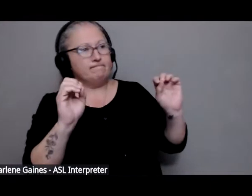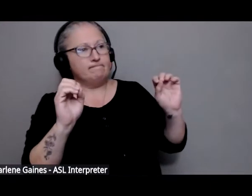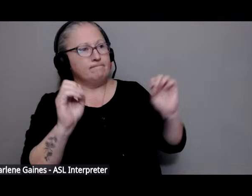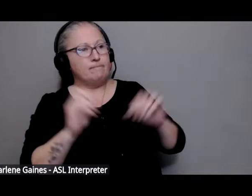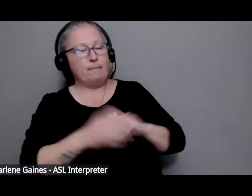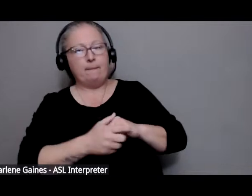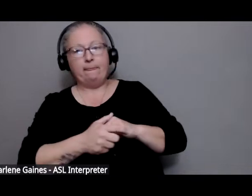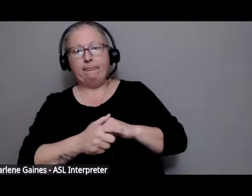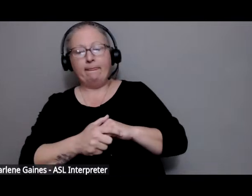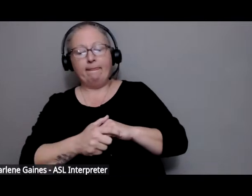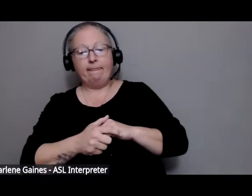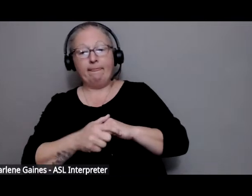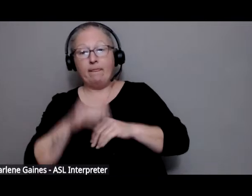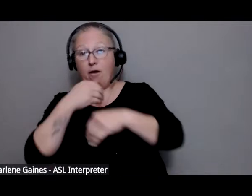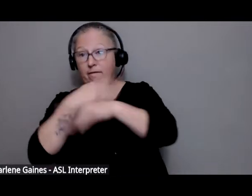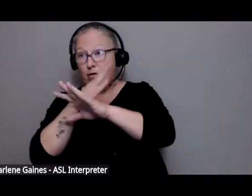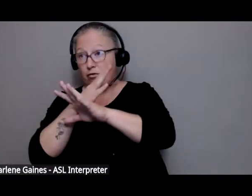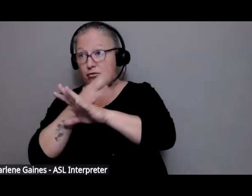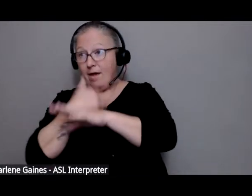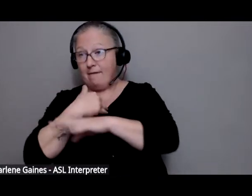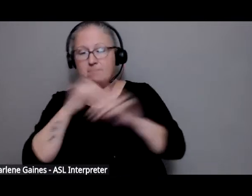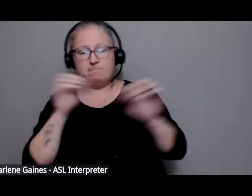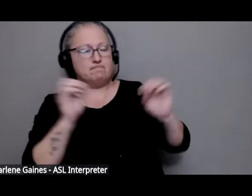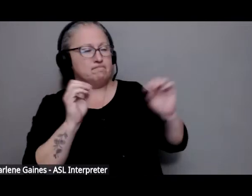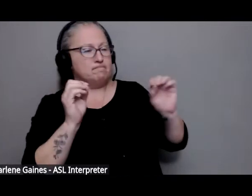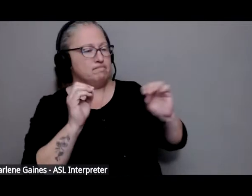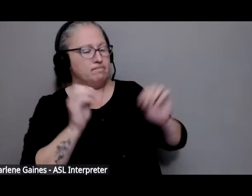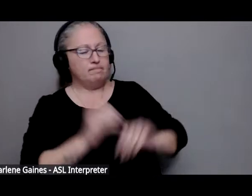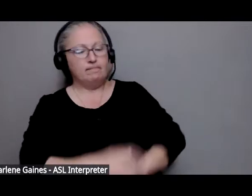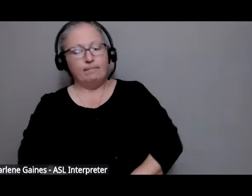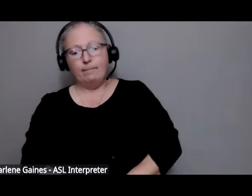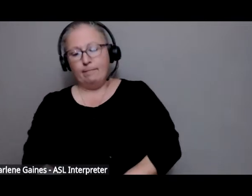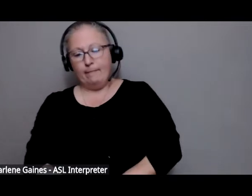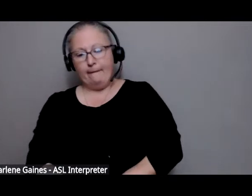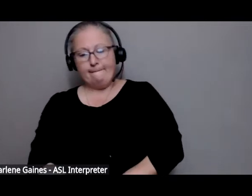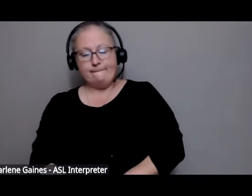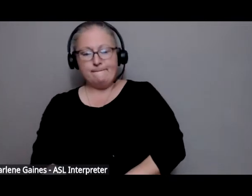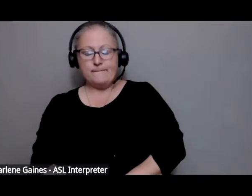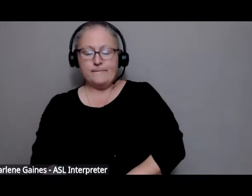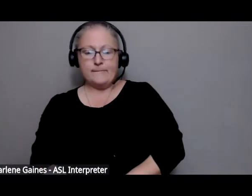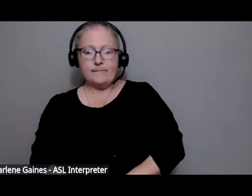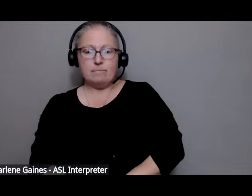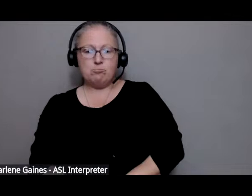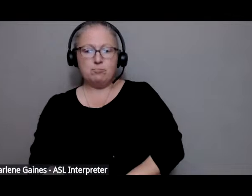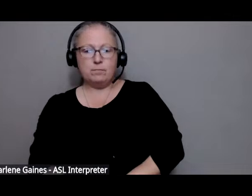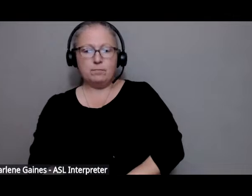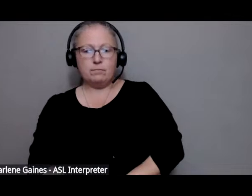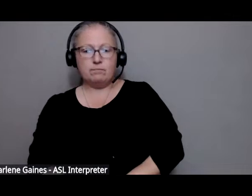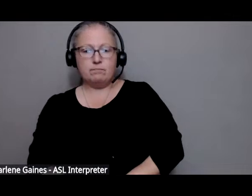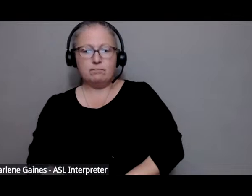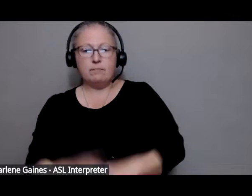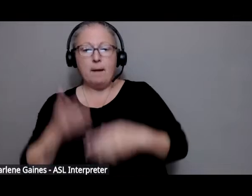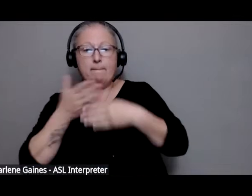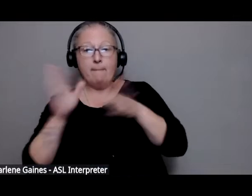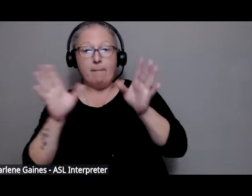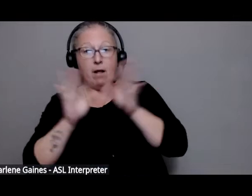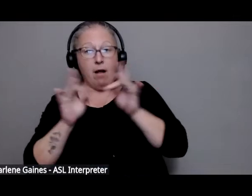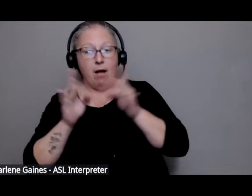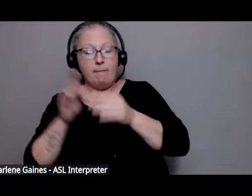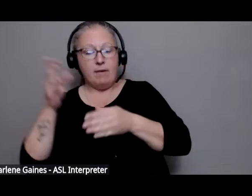any virtual comments online? There are none. Okay. That concludes the public